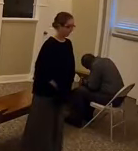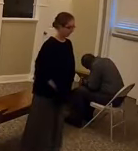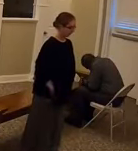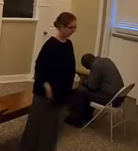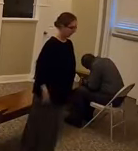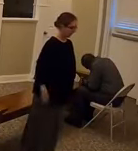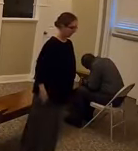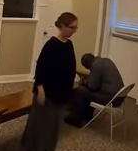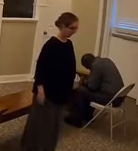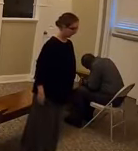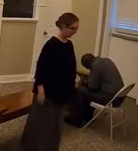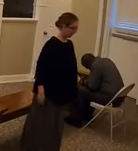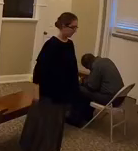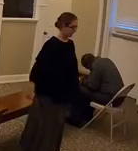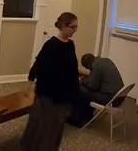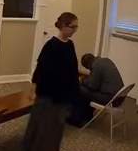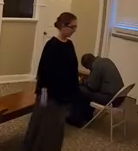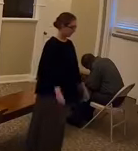world.